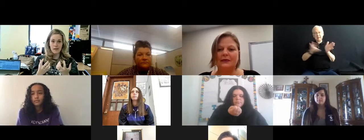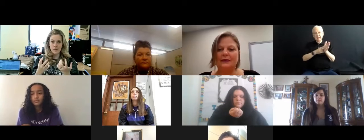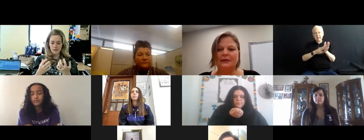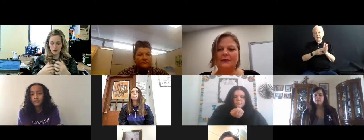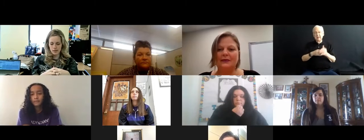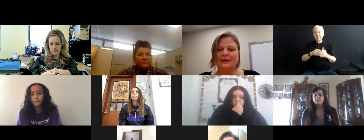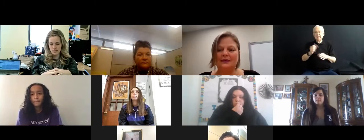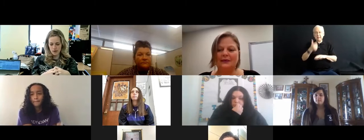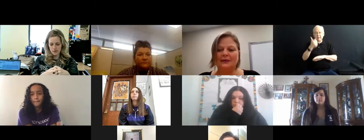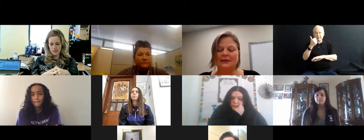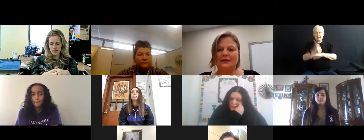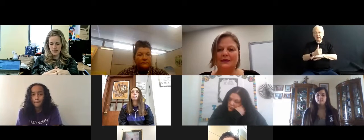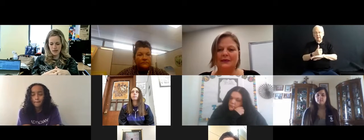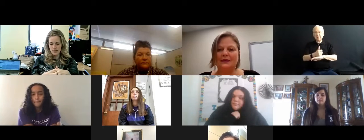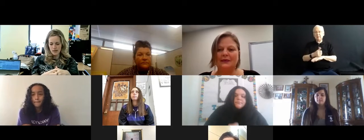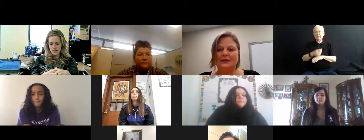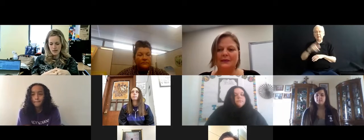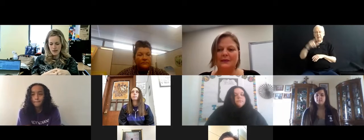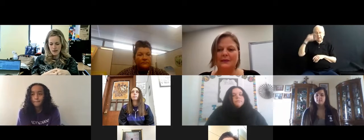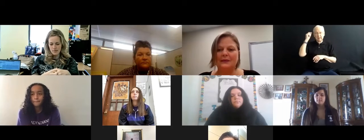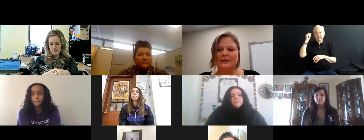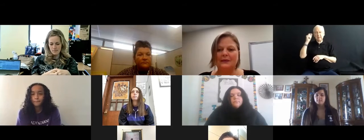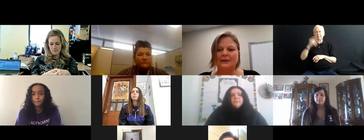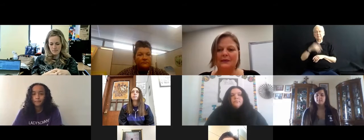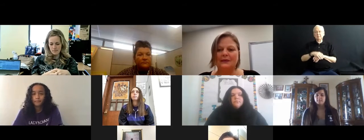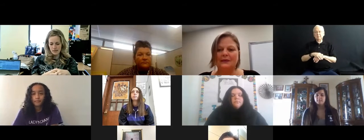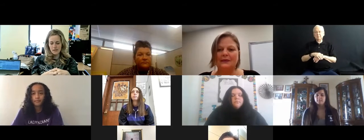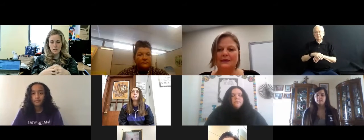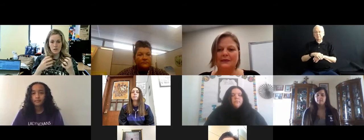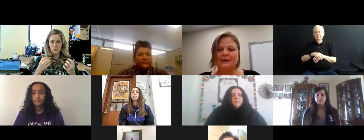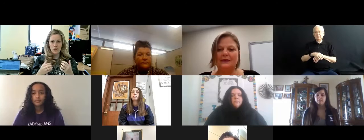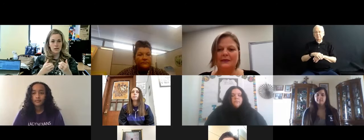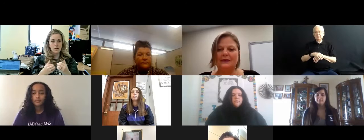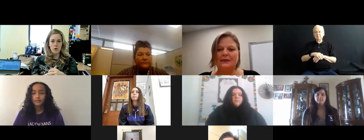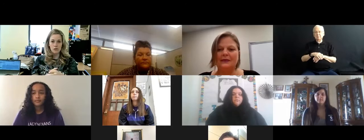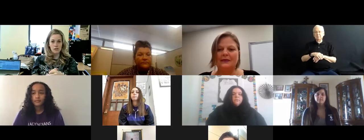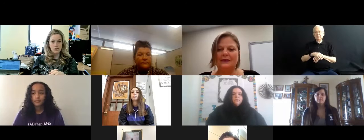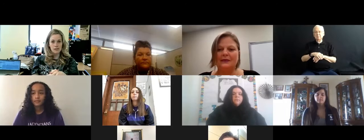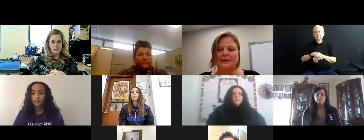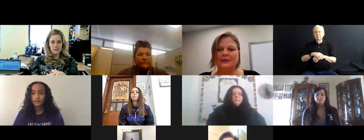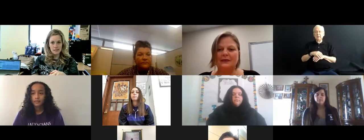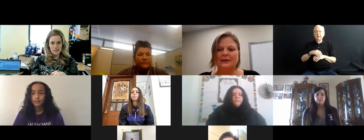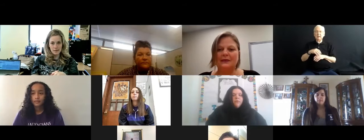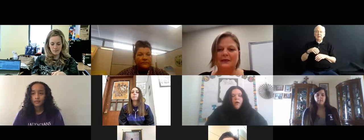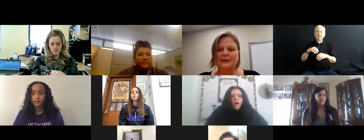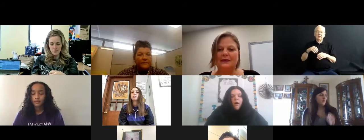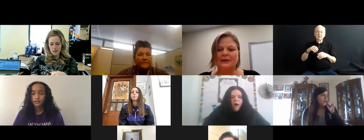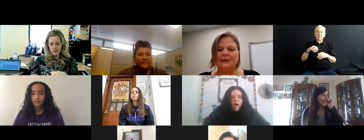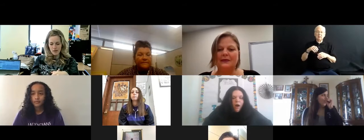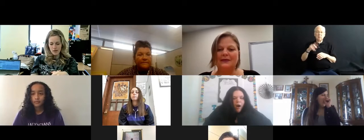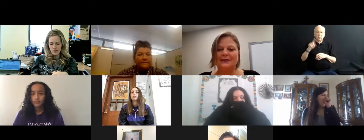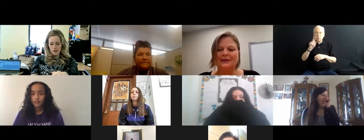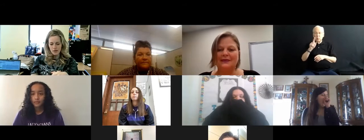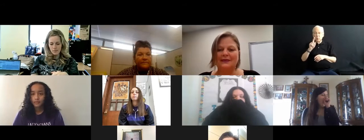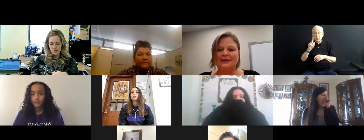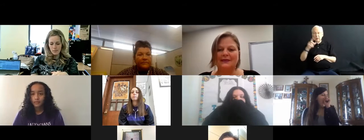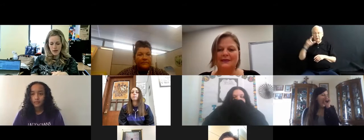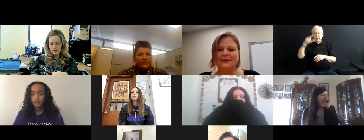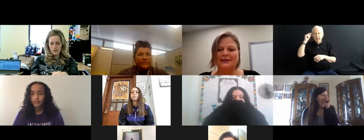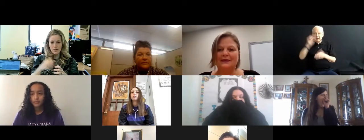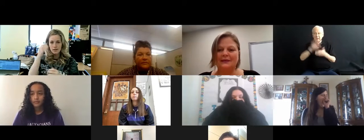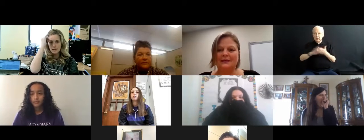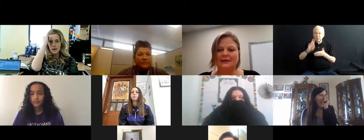founded Gallaudet. So that's the founding day. It is located in Washington, D.C.